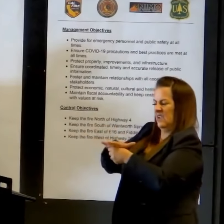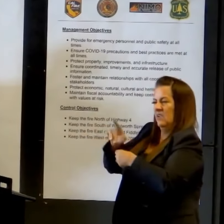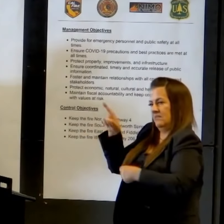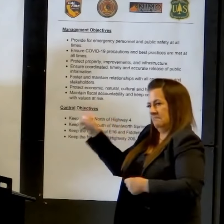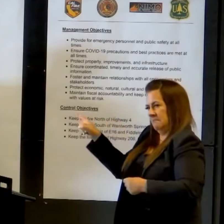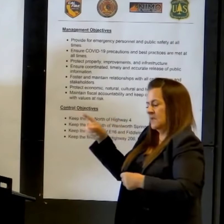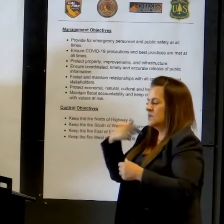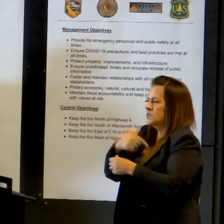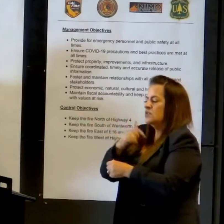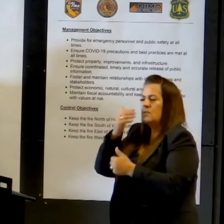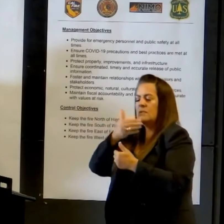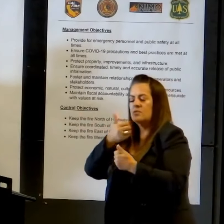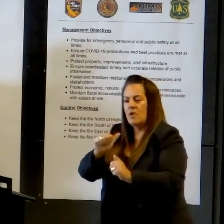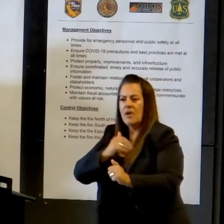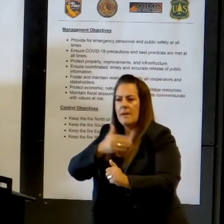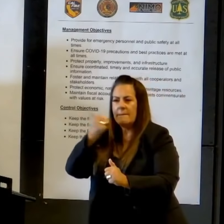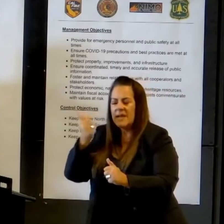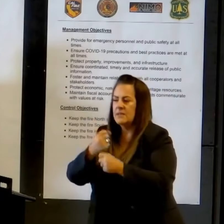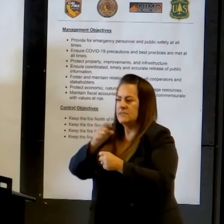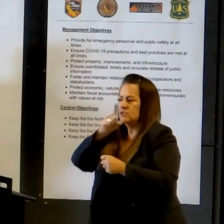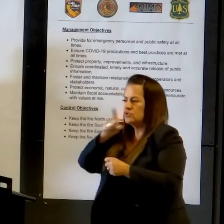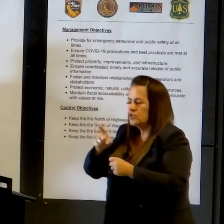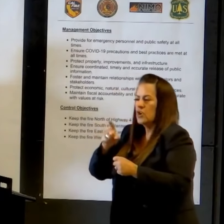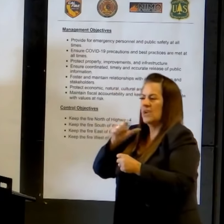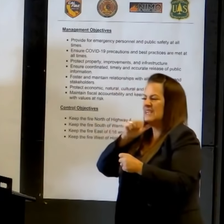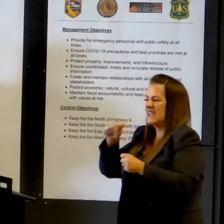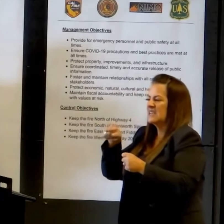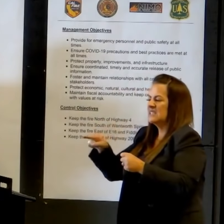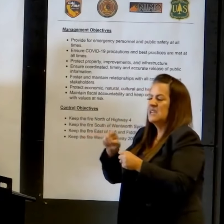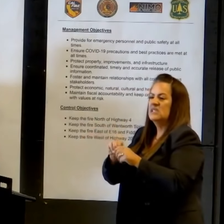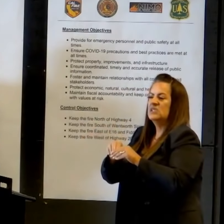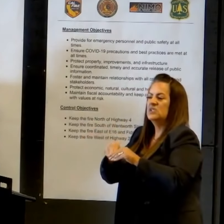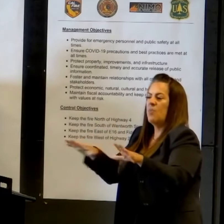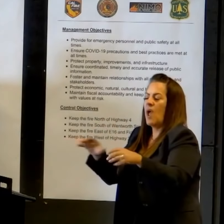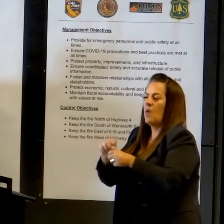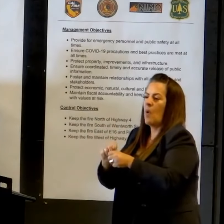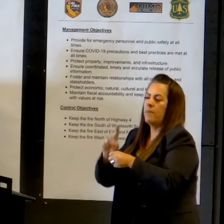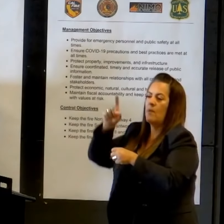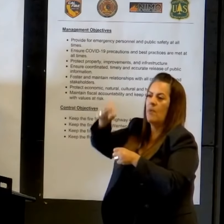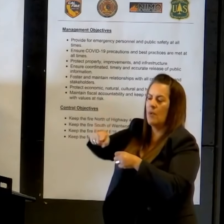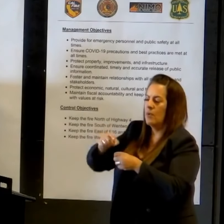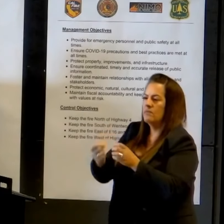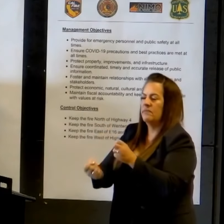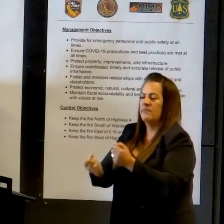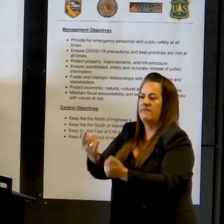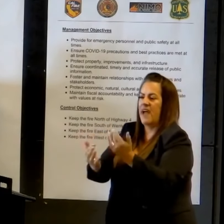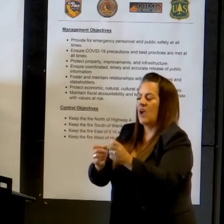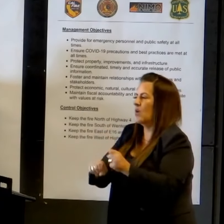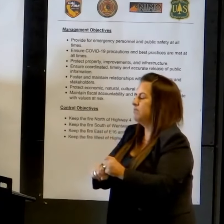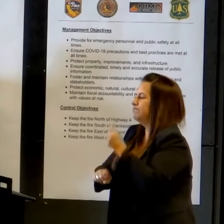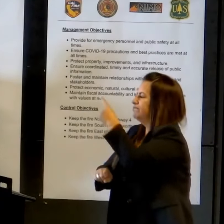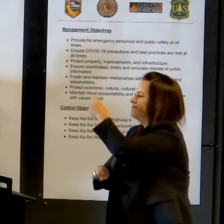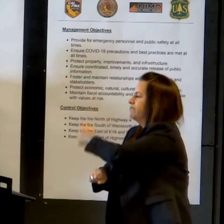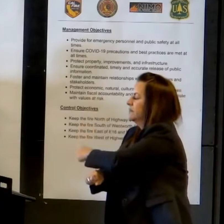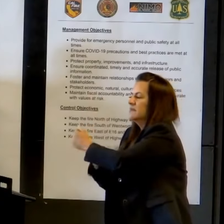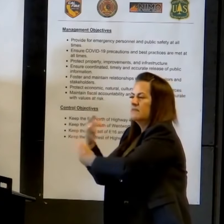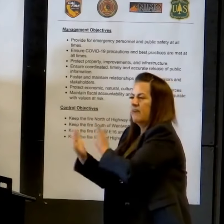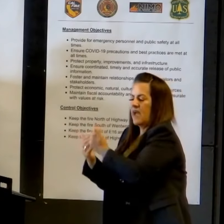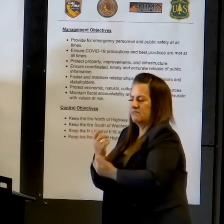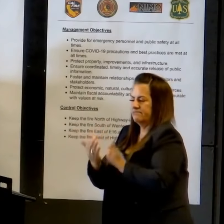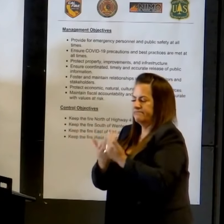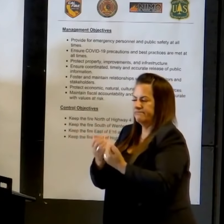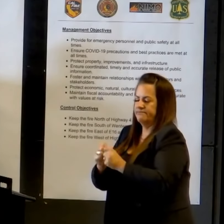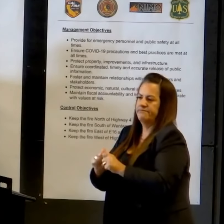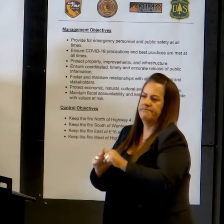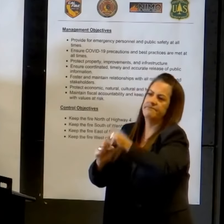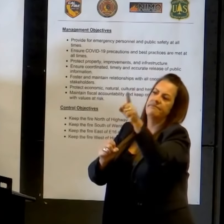wilderness, trying to make sure that we do not get any more fire spread to the west. We've got a good plan in place using a series of roads, tying it up